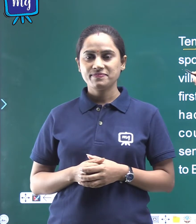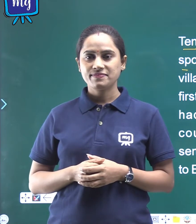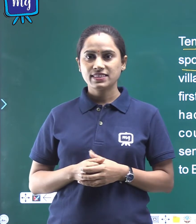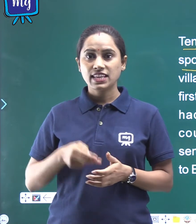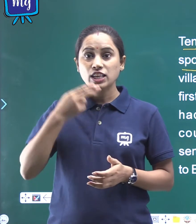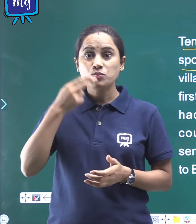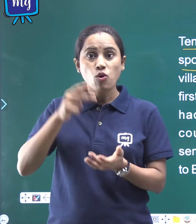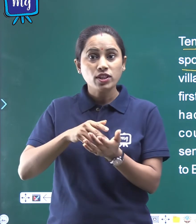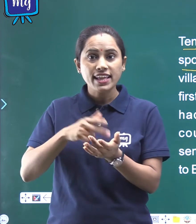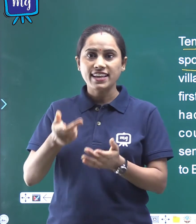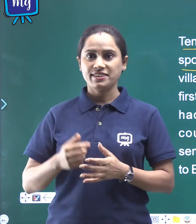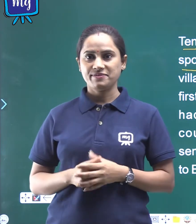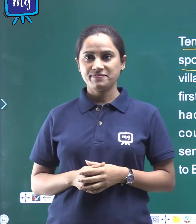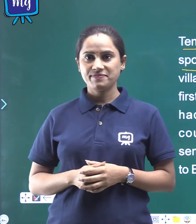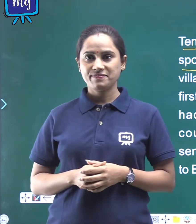spoke their